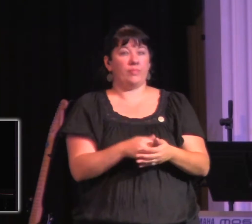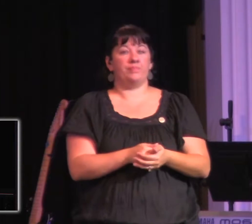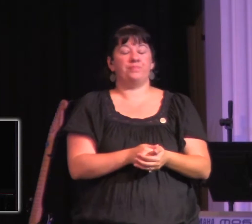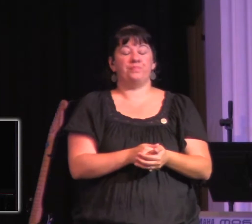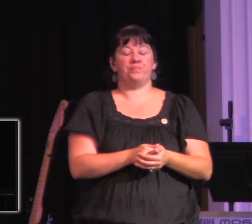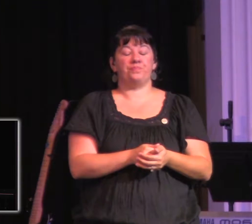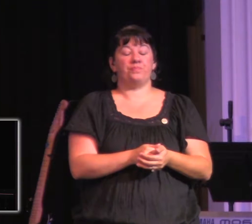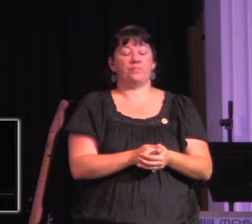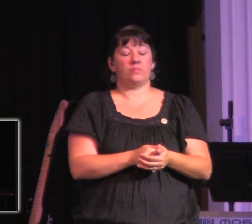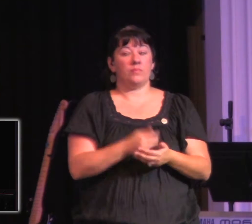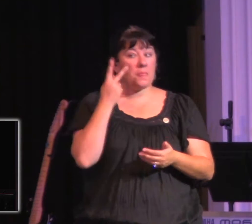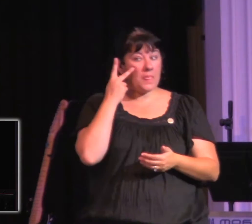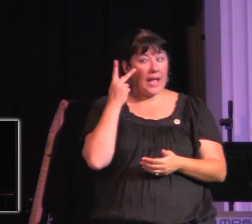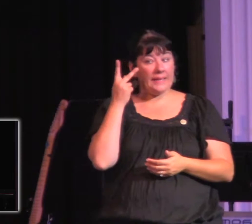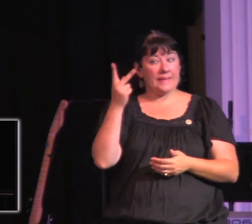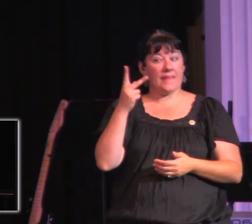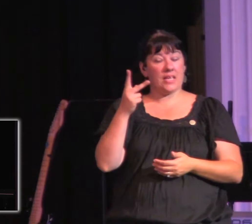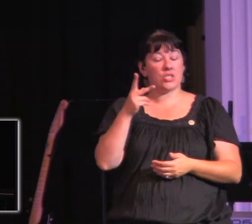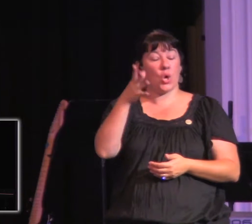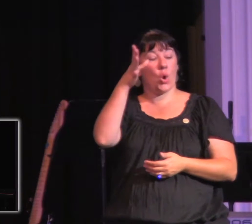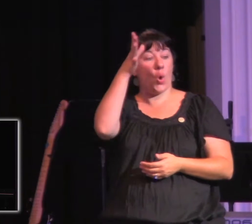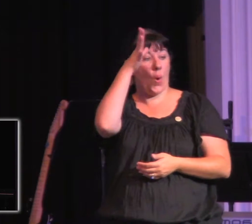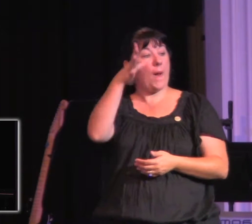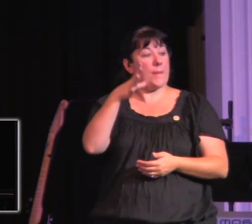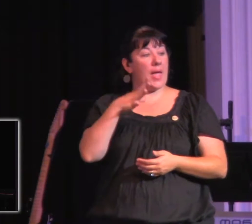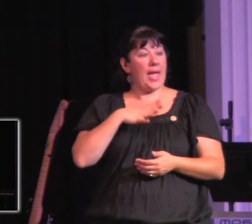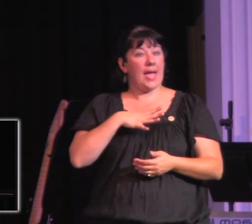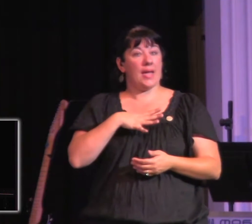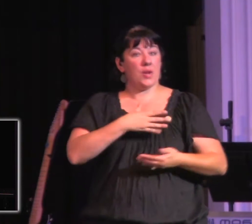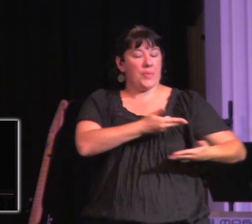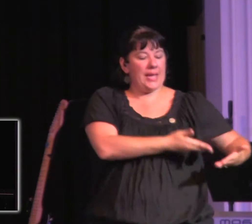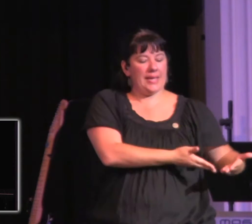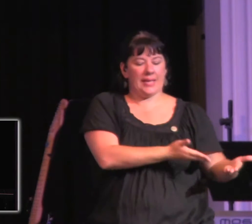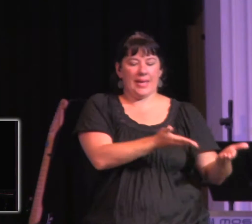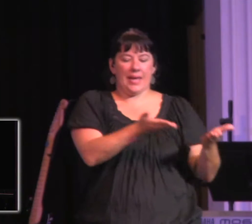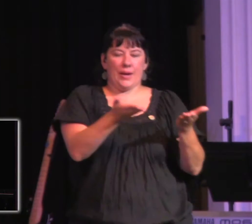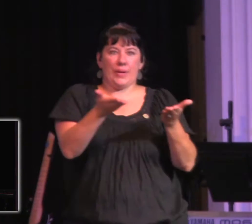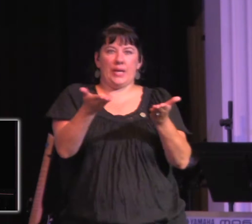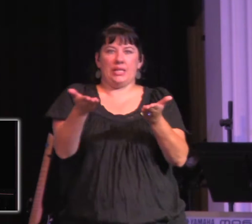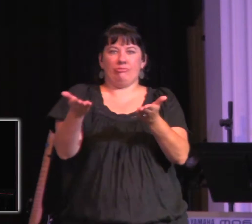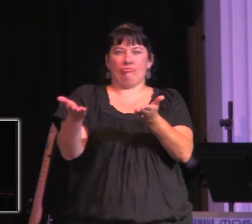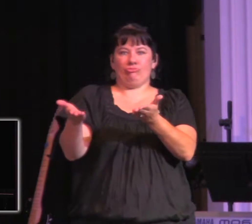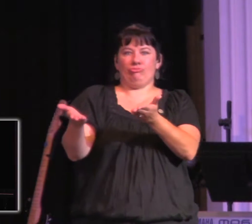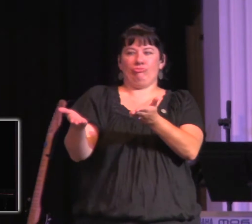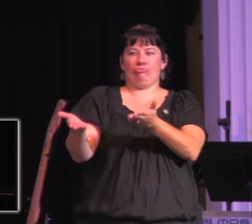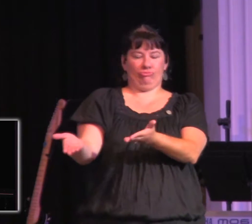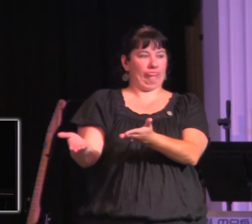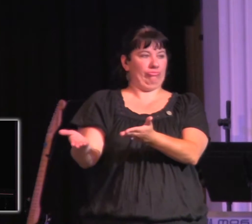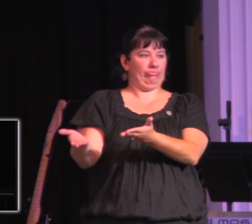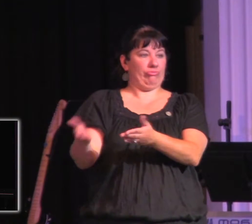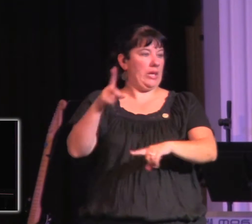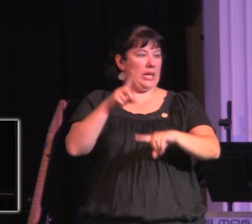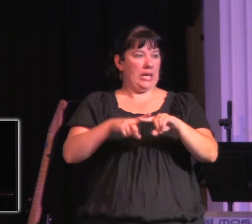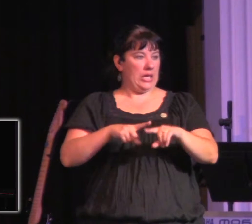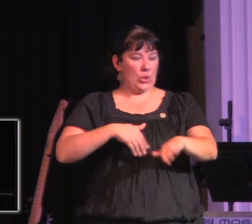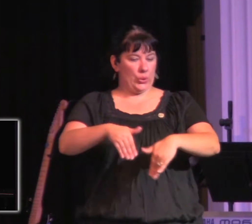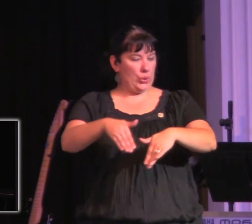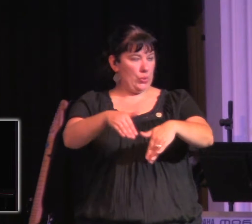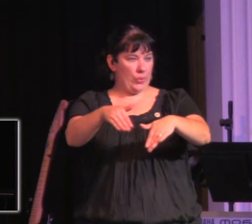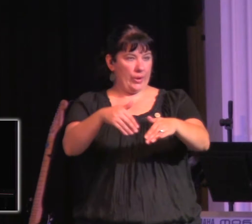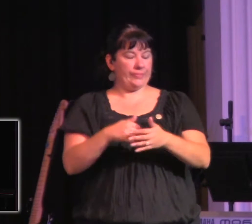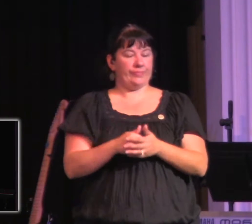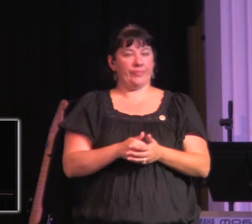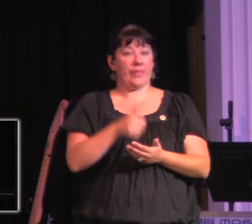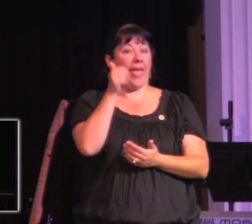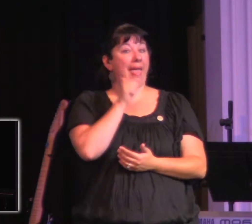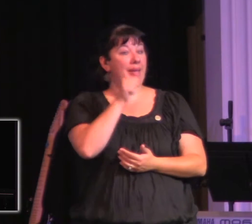Beautiful, where he was put every day to beg from those going into the temple courts. Now Paul tells